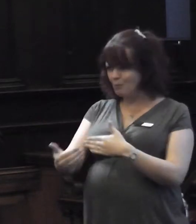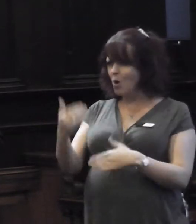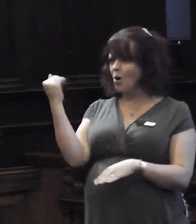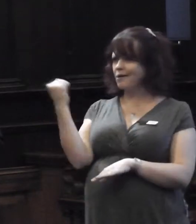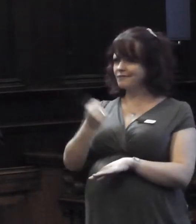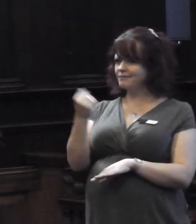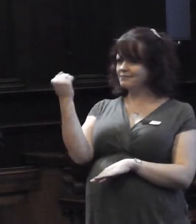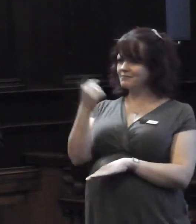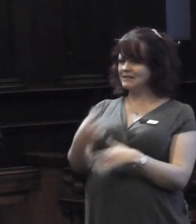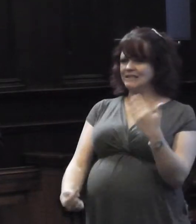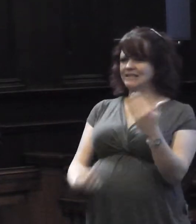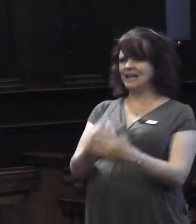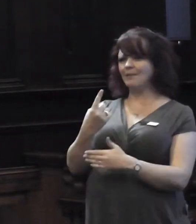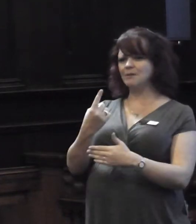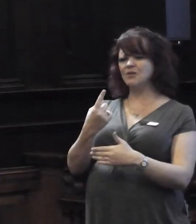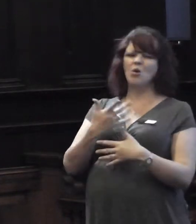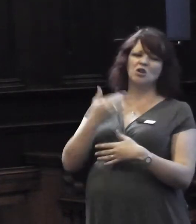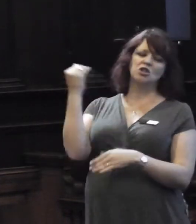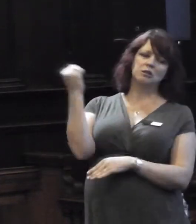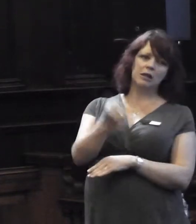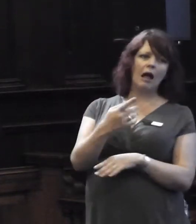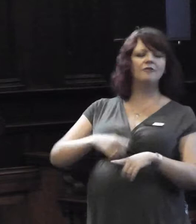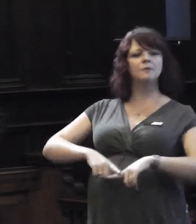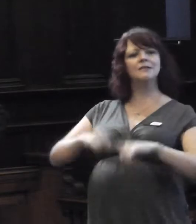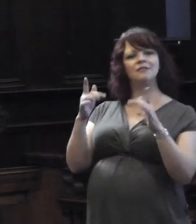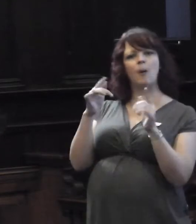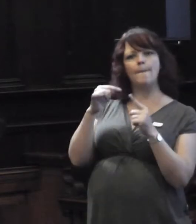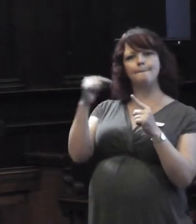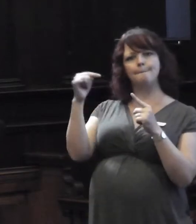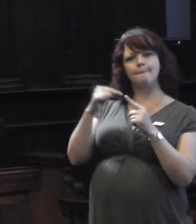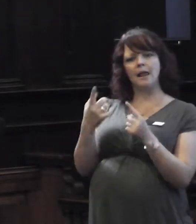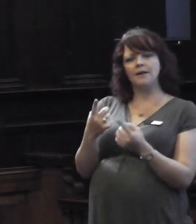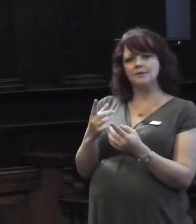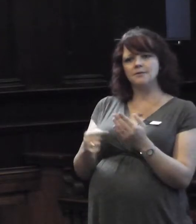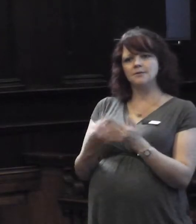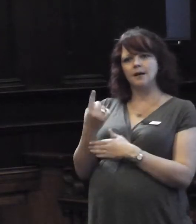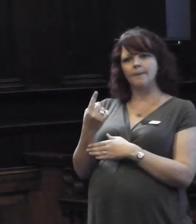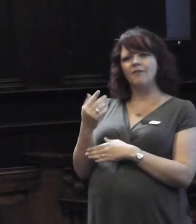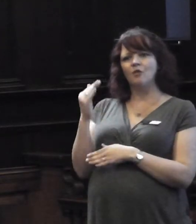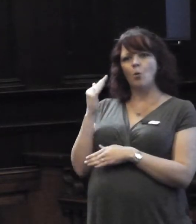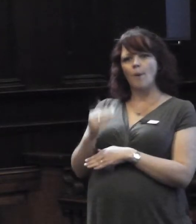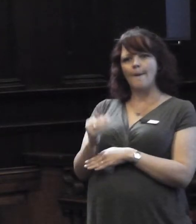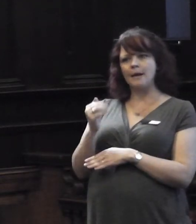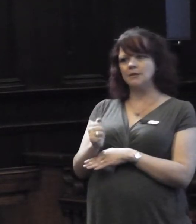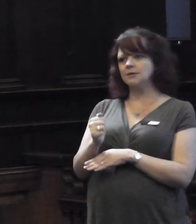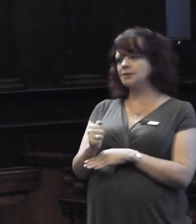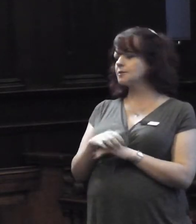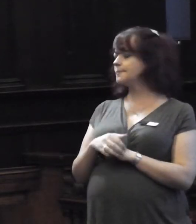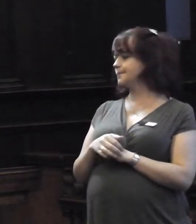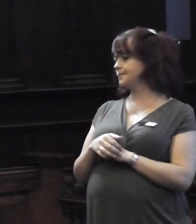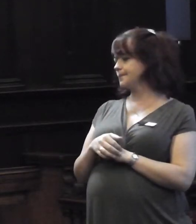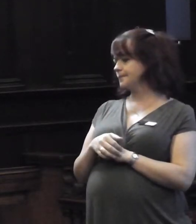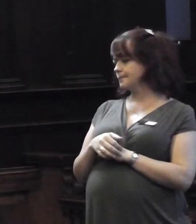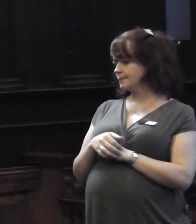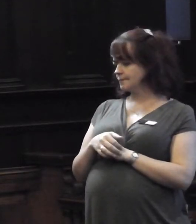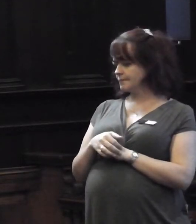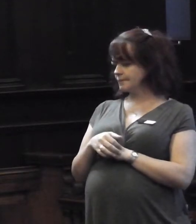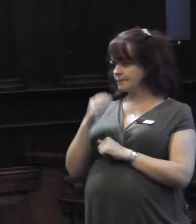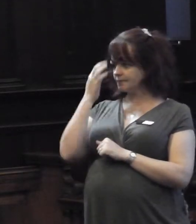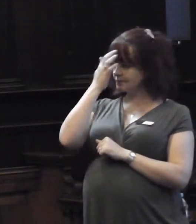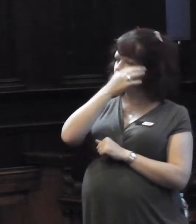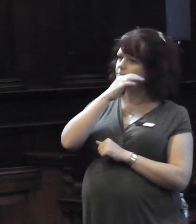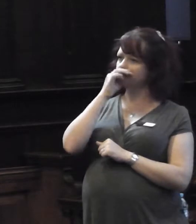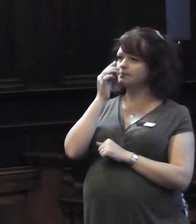knives or other bladed articles have been used. Now, as you will all appreciate, knife